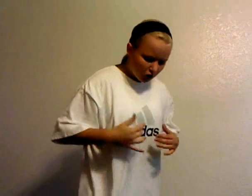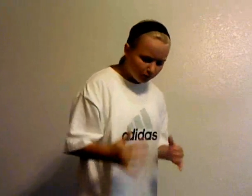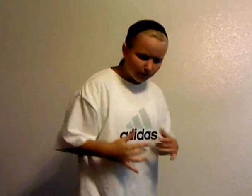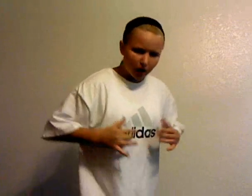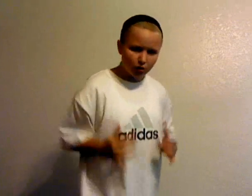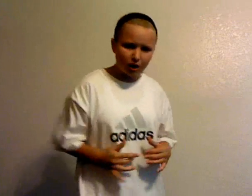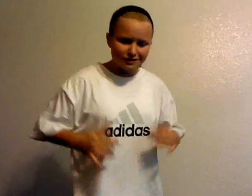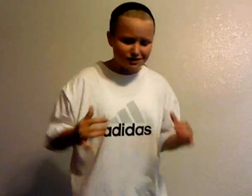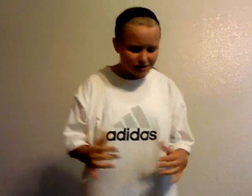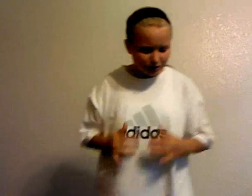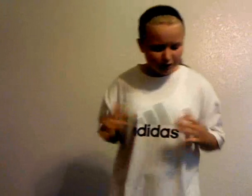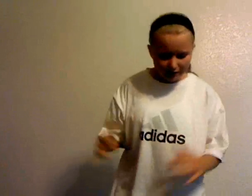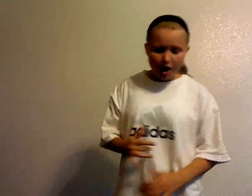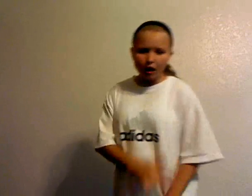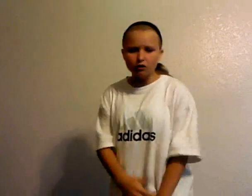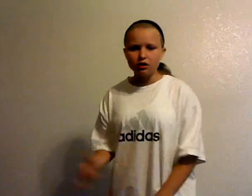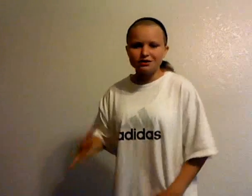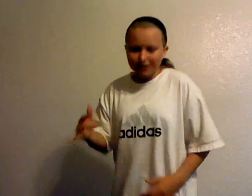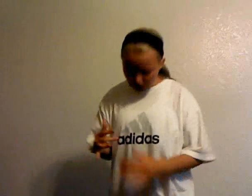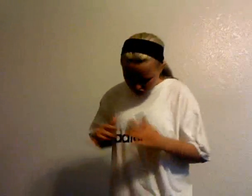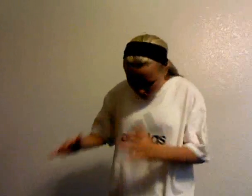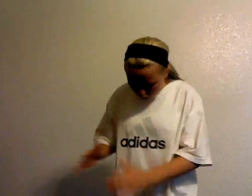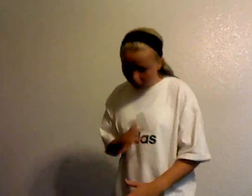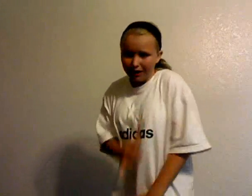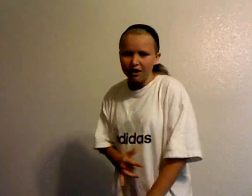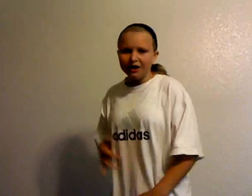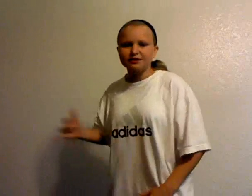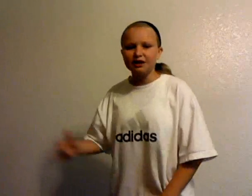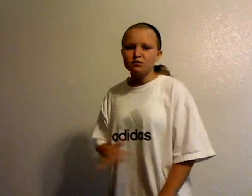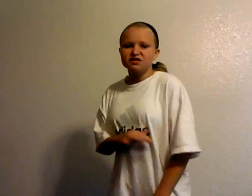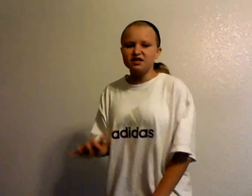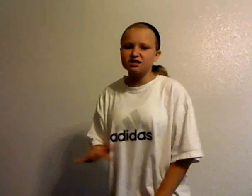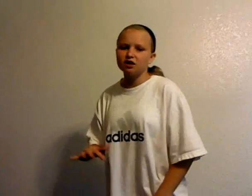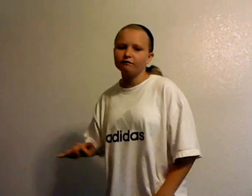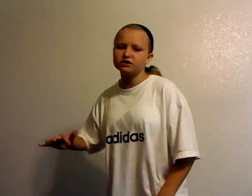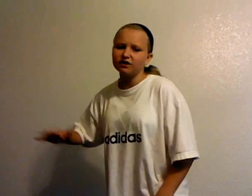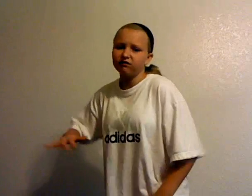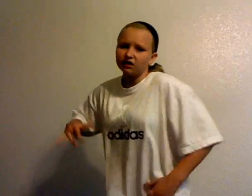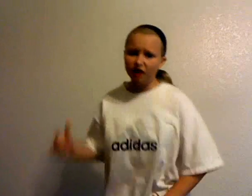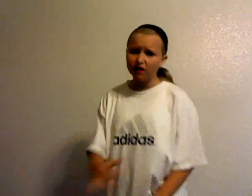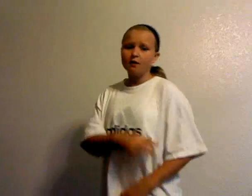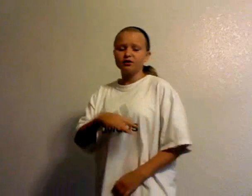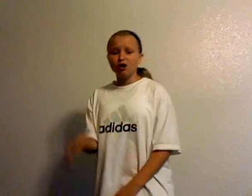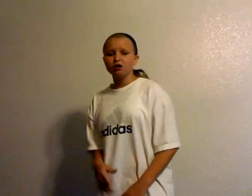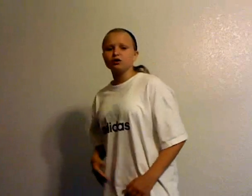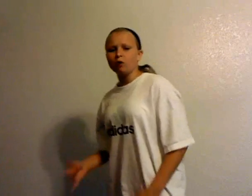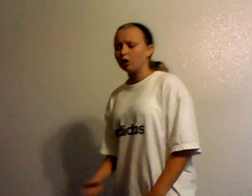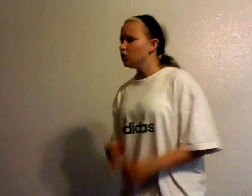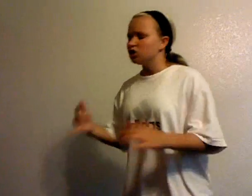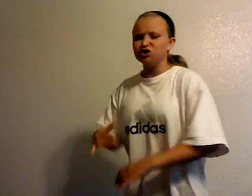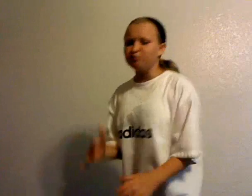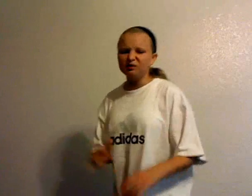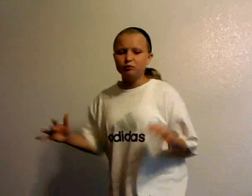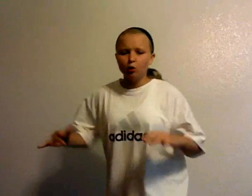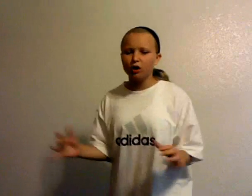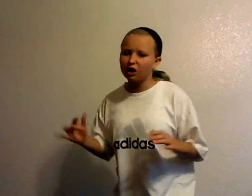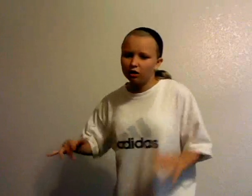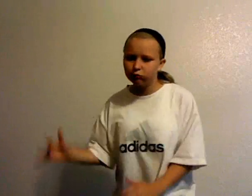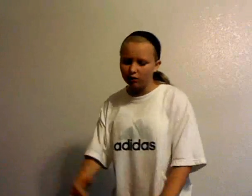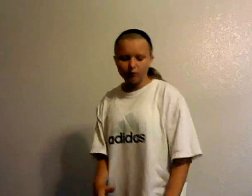When I open my heart, I can see your light. I look inside and I'm so glad, I thought, thanks a lot for stuff like that. I thought I'd the ground, GP going like a creep creep.